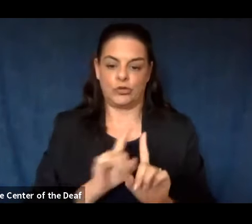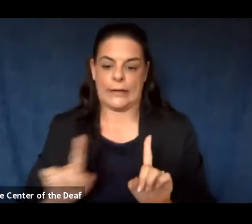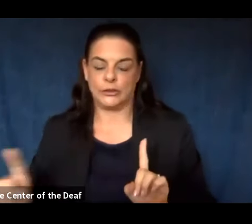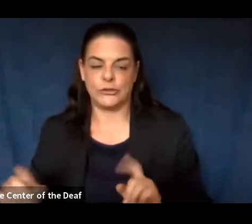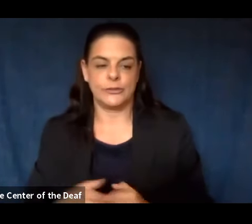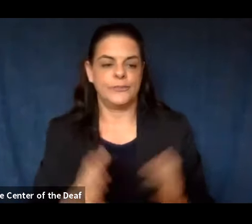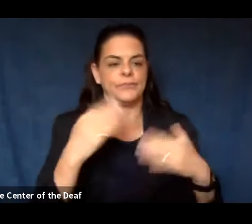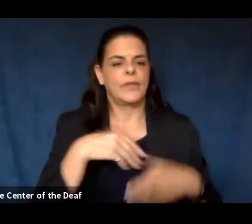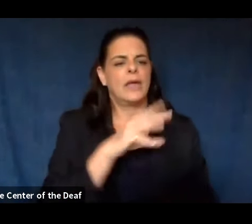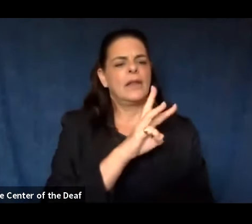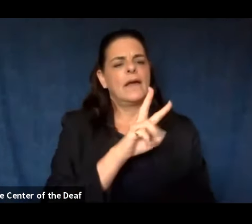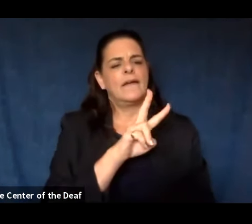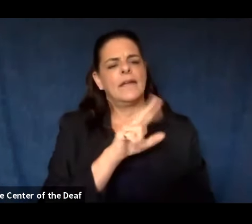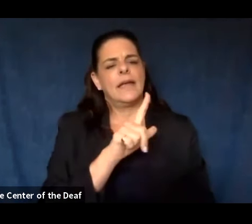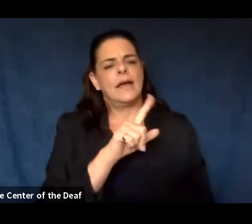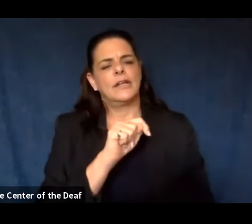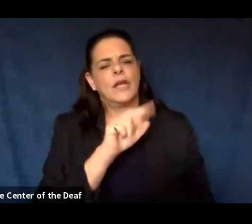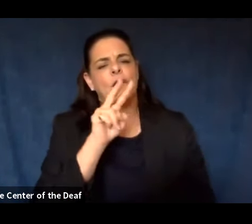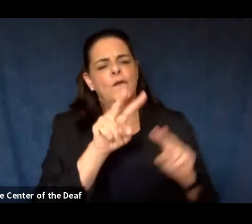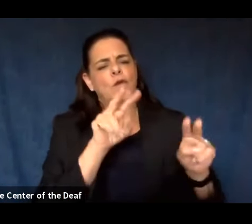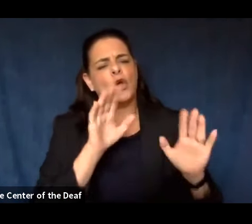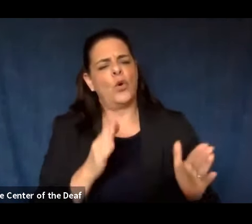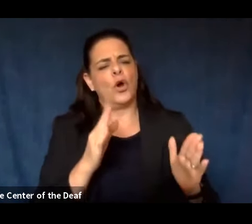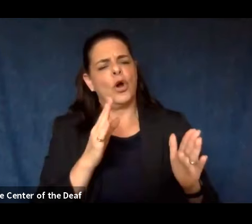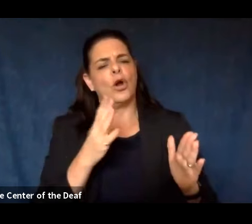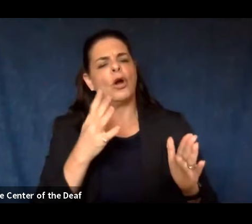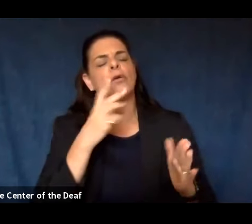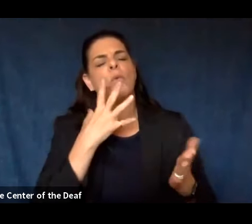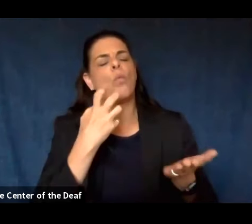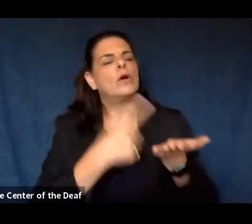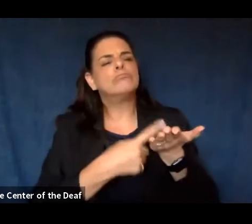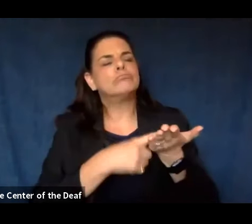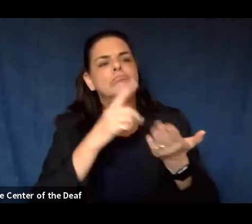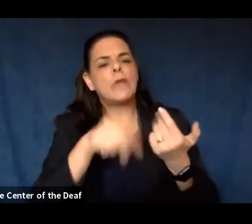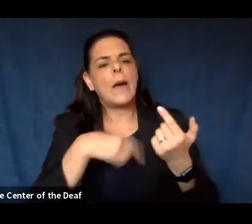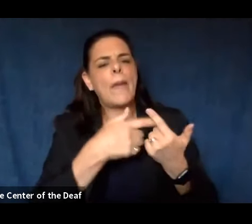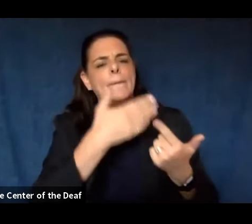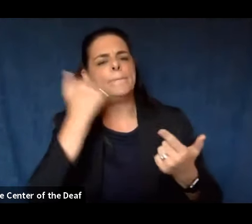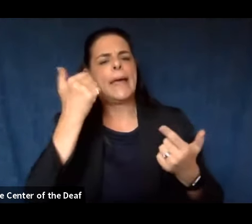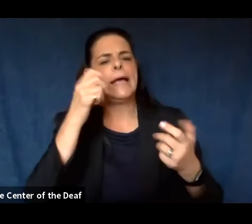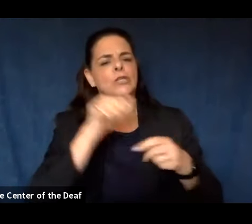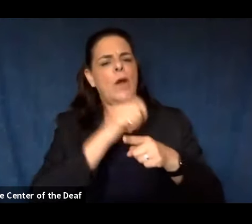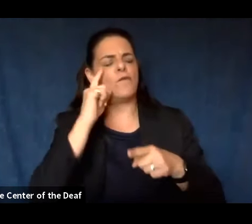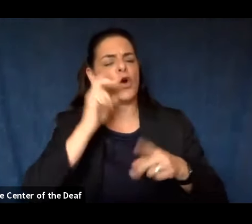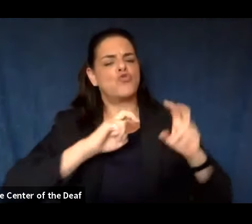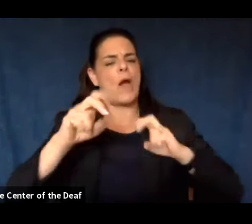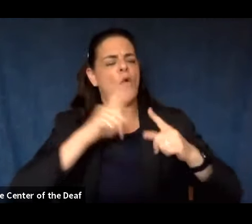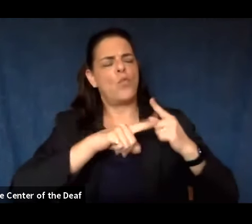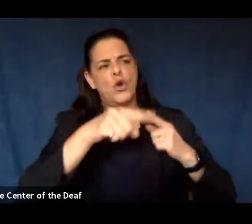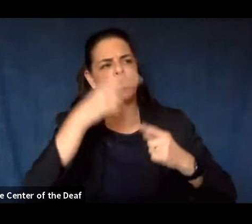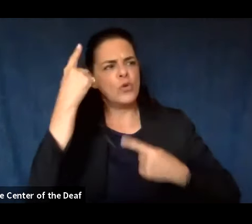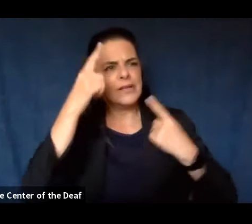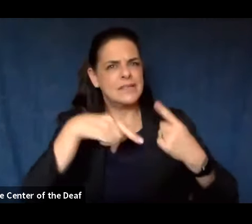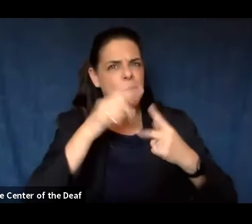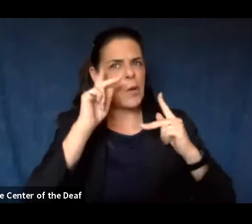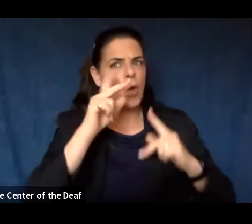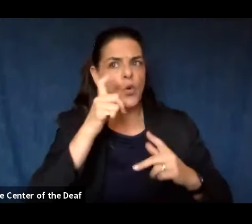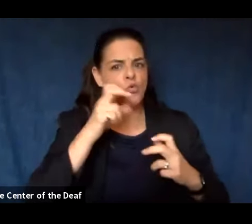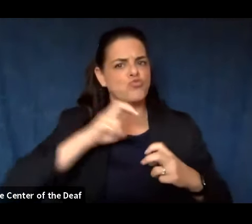WBLT viewer has questions about best practices for travel. What advice do you have for anyone considering travel over the holiday